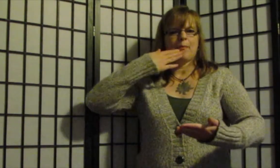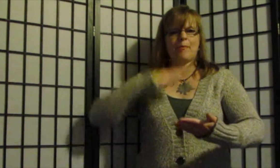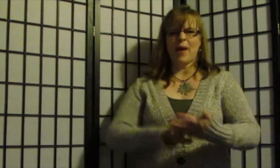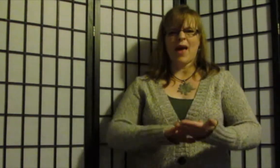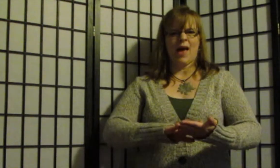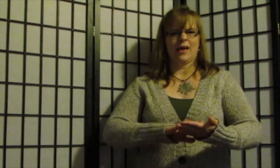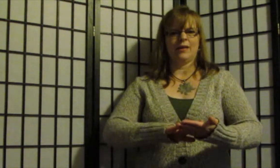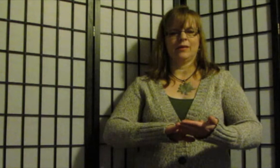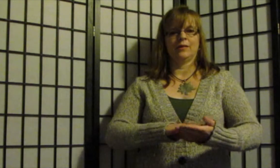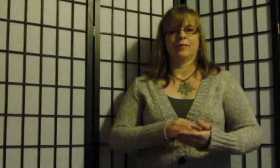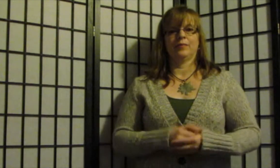Bad.